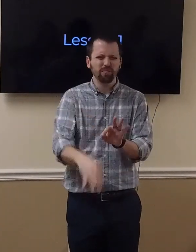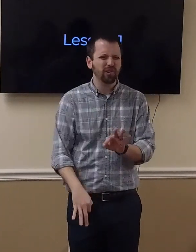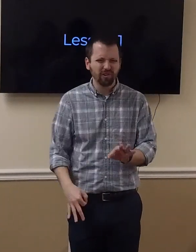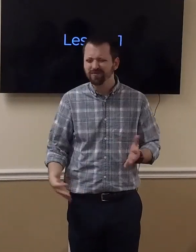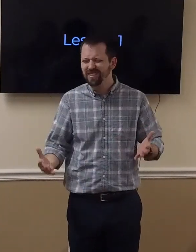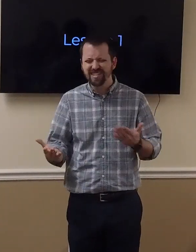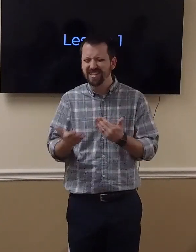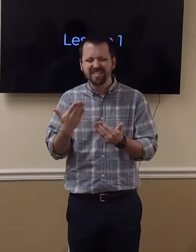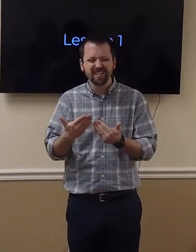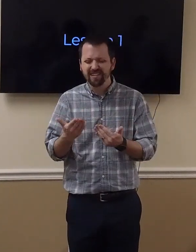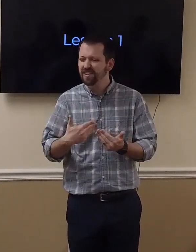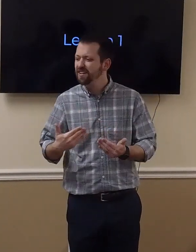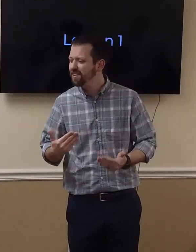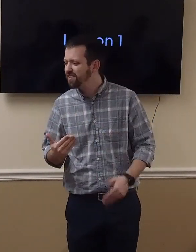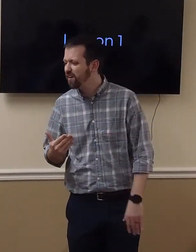simpler. much easier. So,